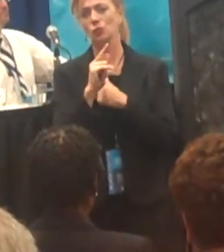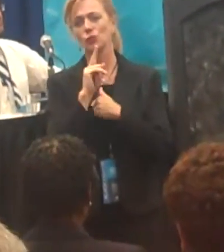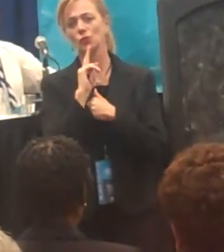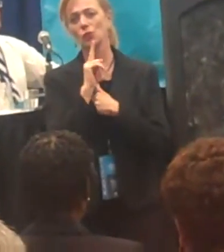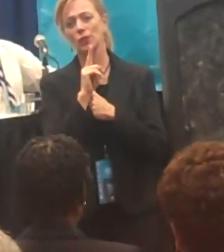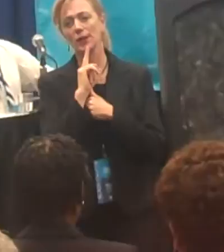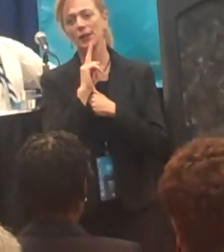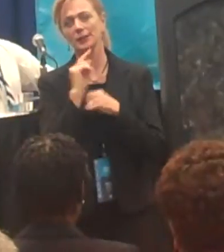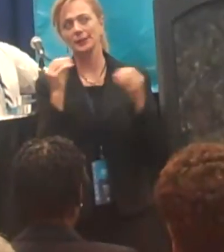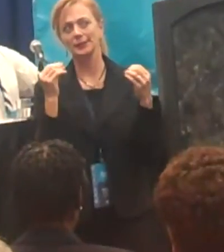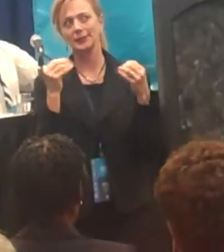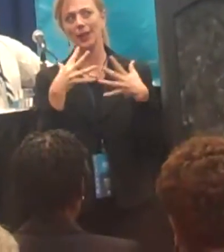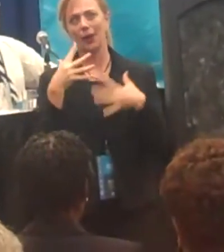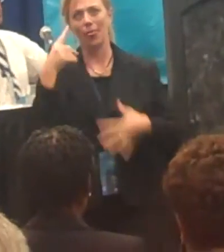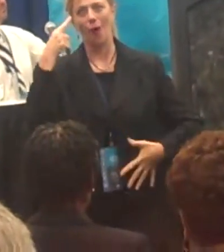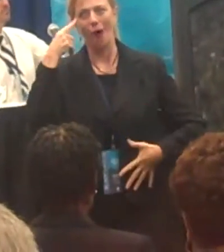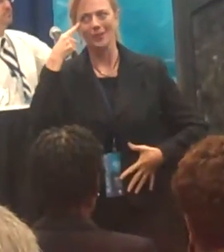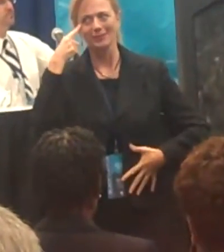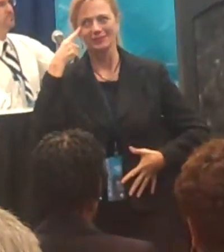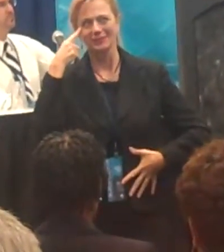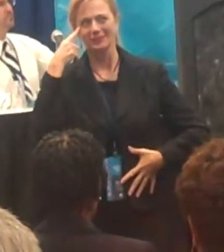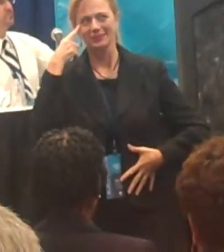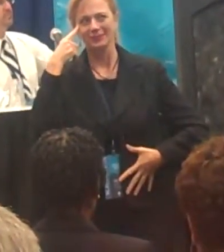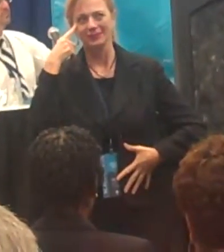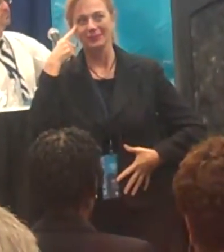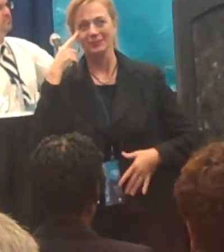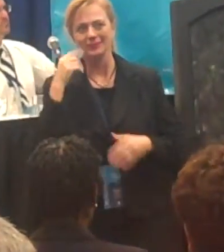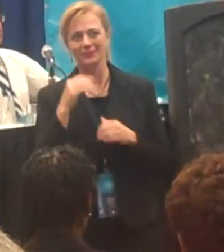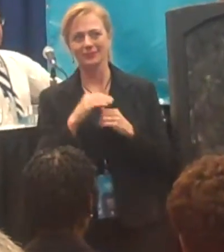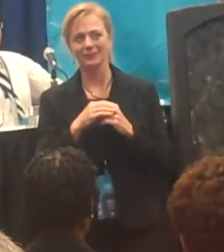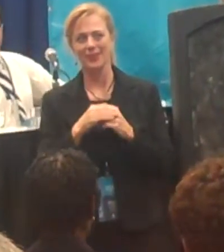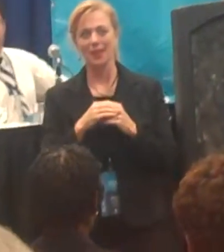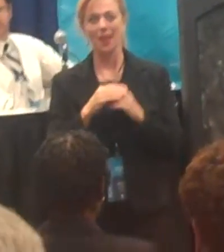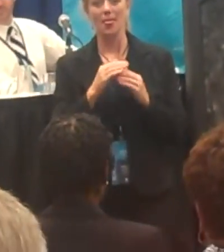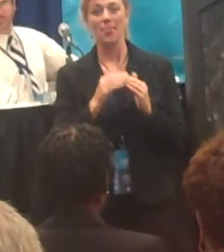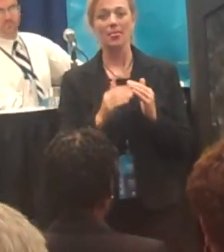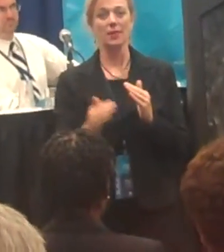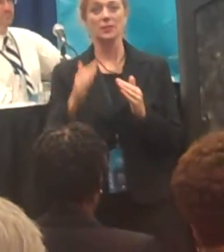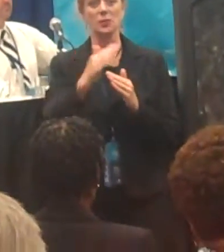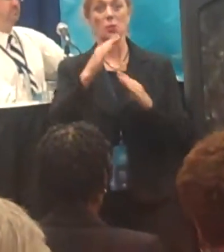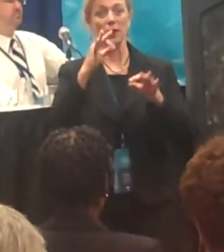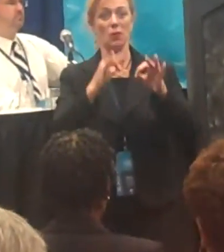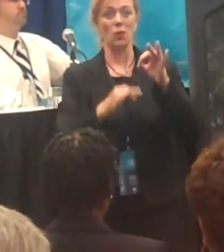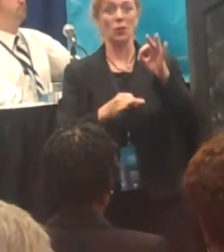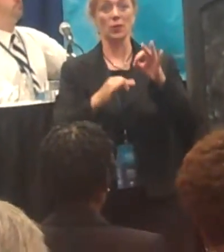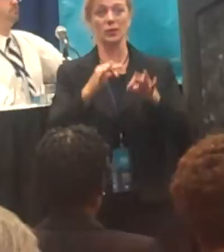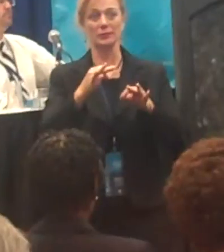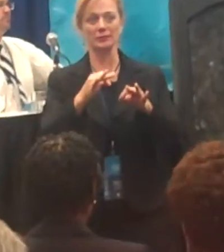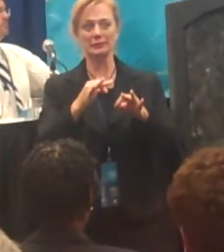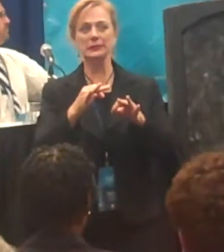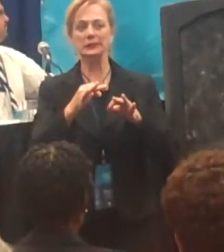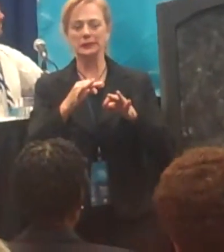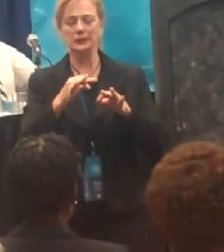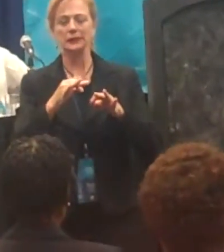really scary thought. The Supreme Court.